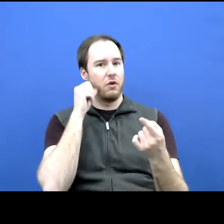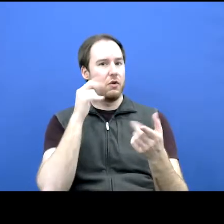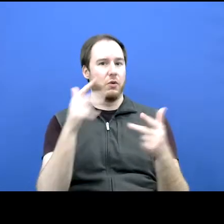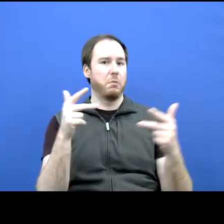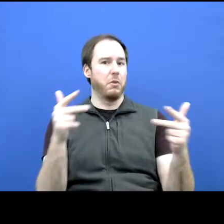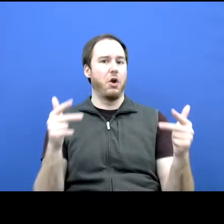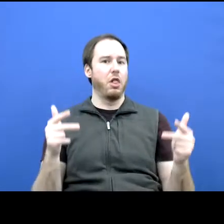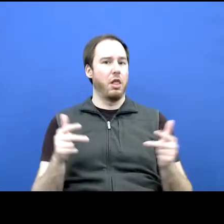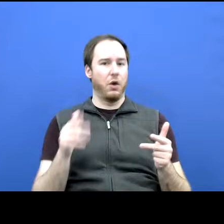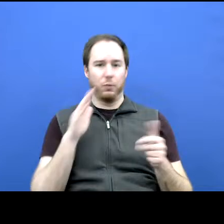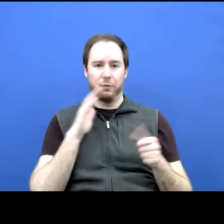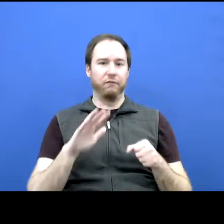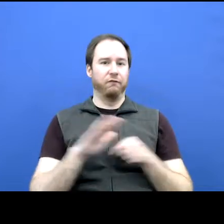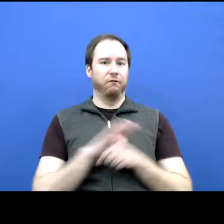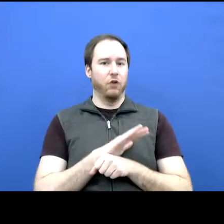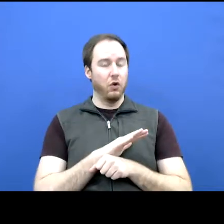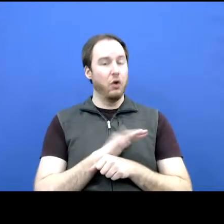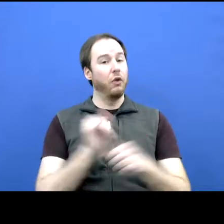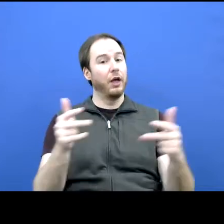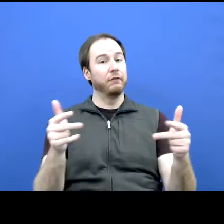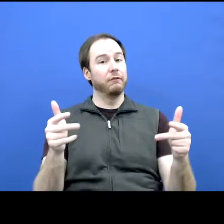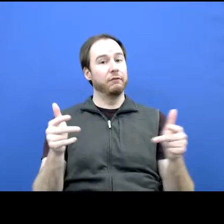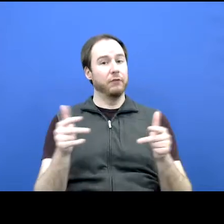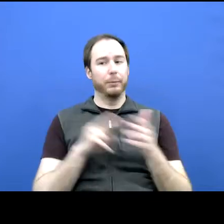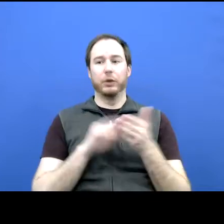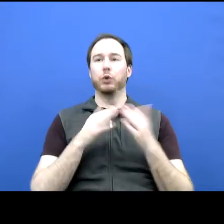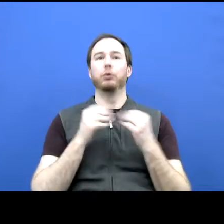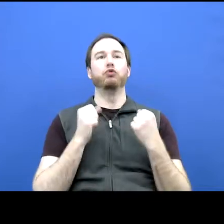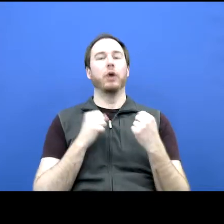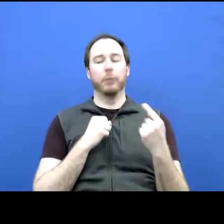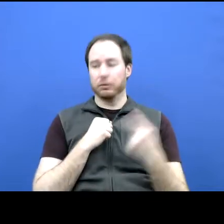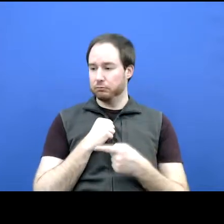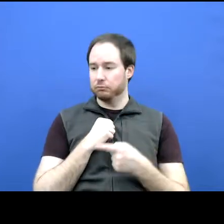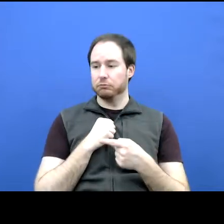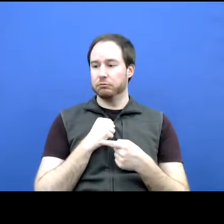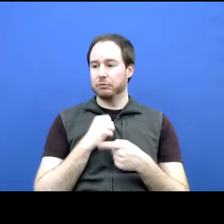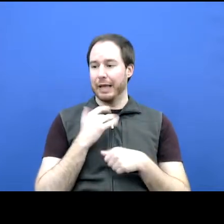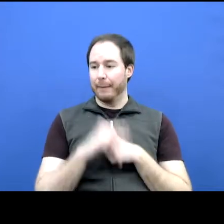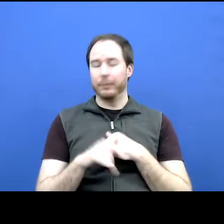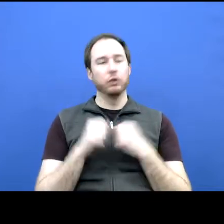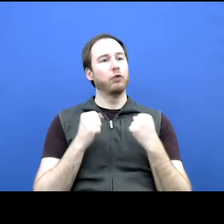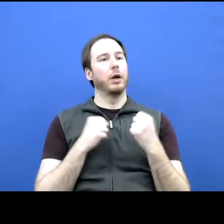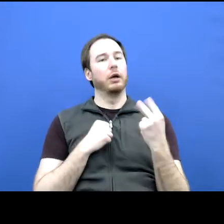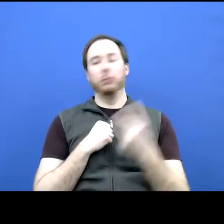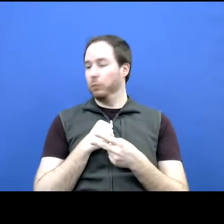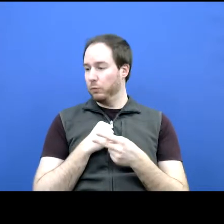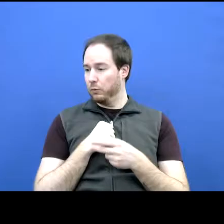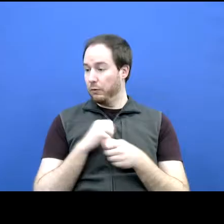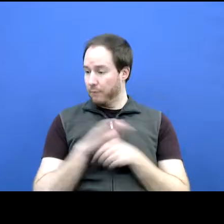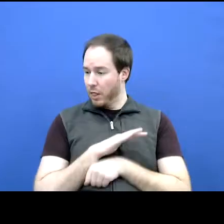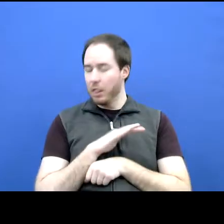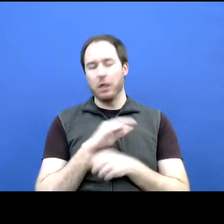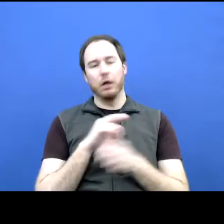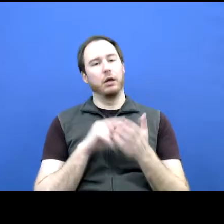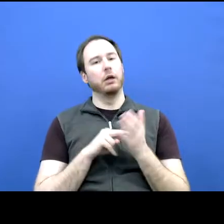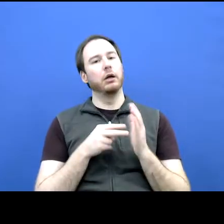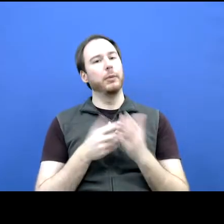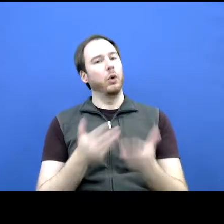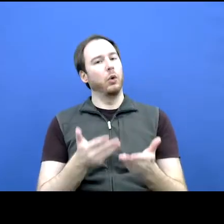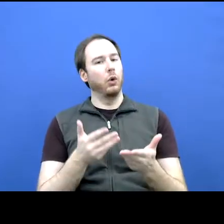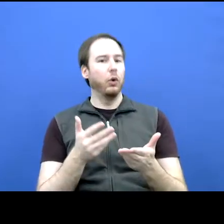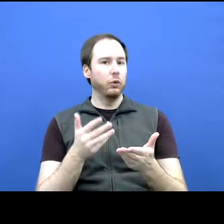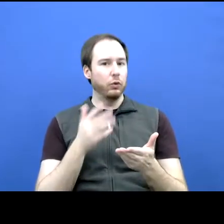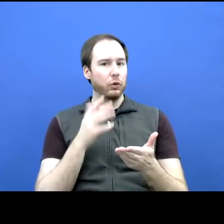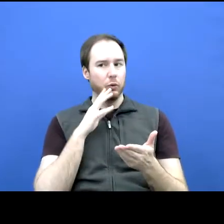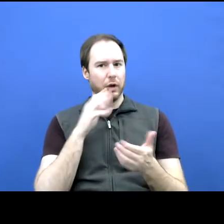full. And what that perception is to the community versus driving by it today. I mean, it was a social media